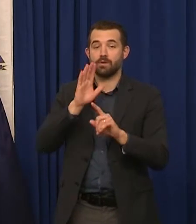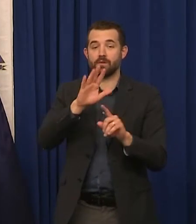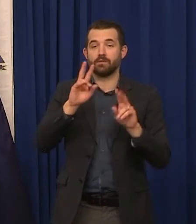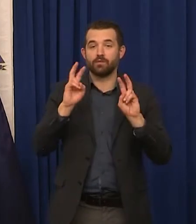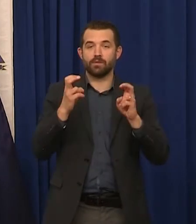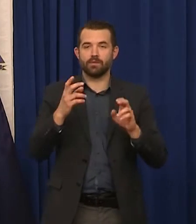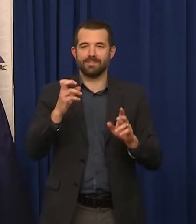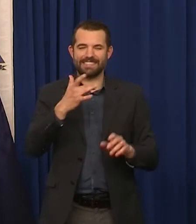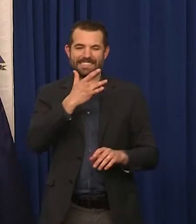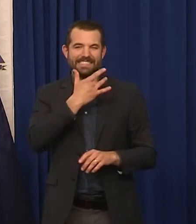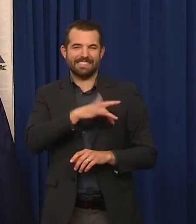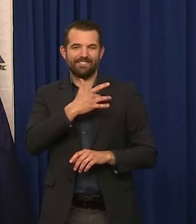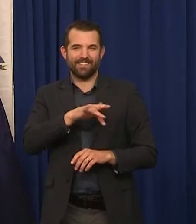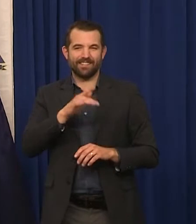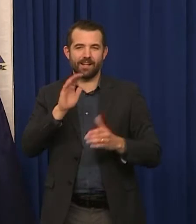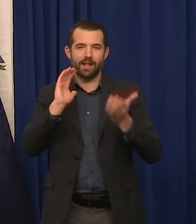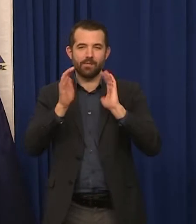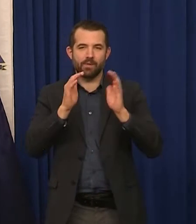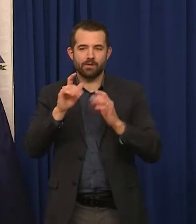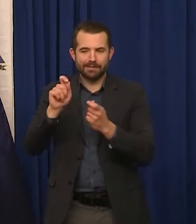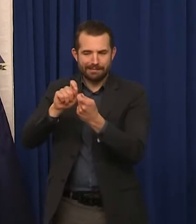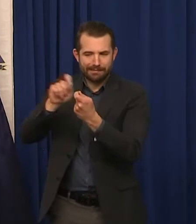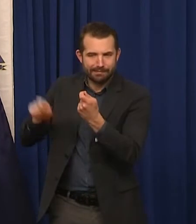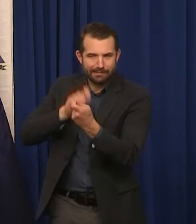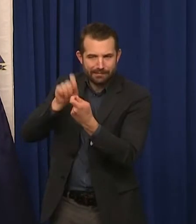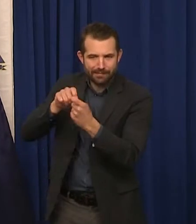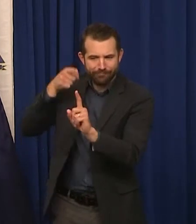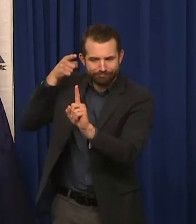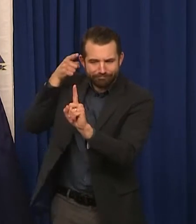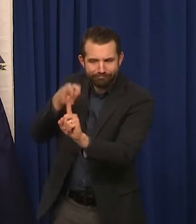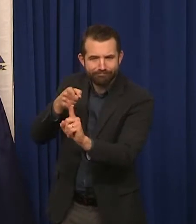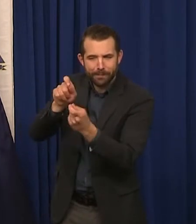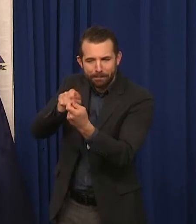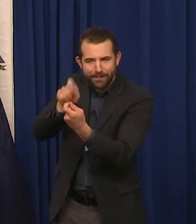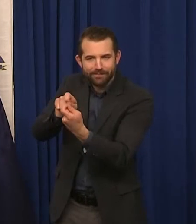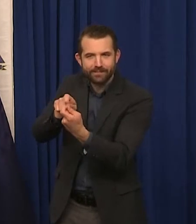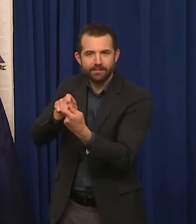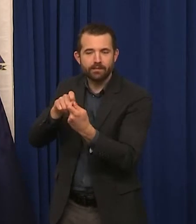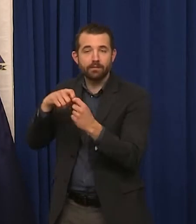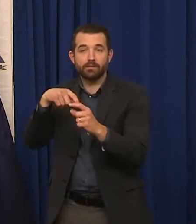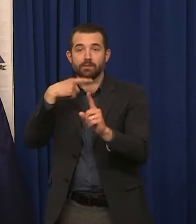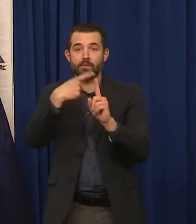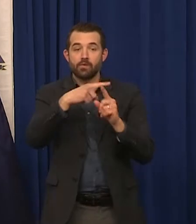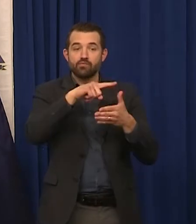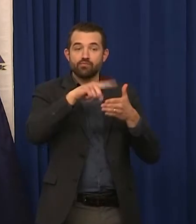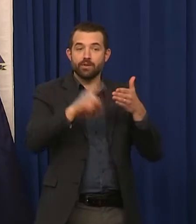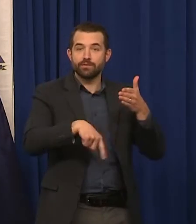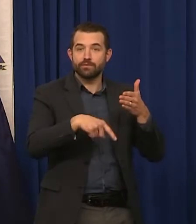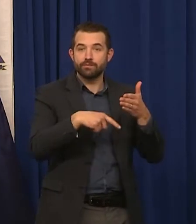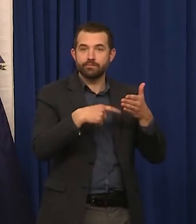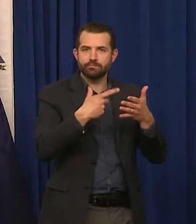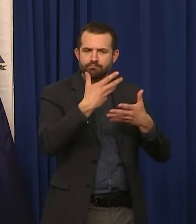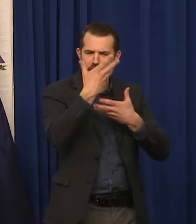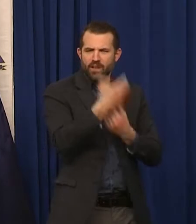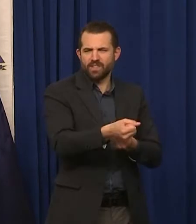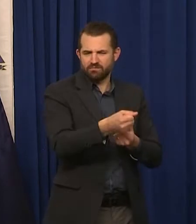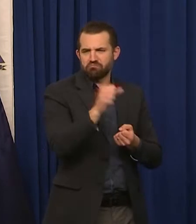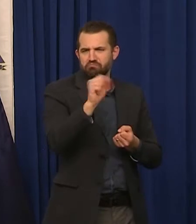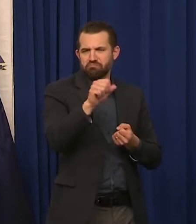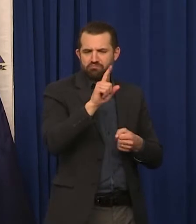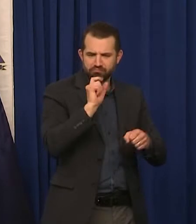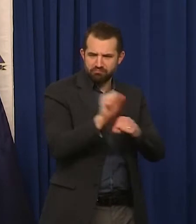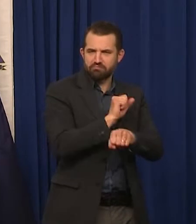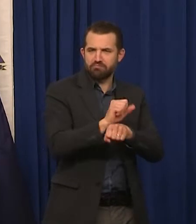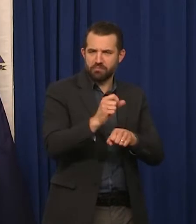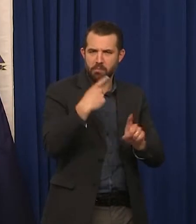specificity. What that means is that a positive result is something that we can have faith in. A positive result on the